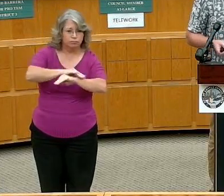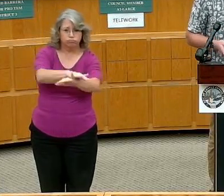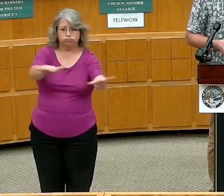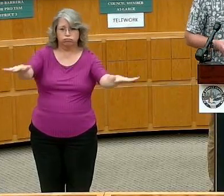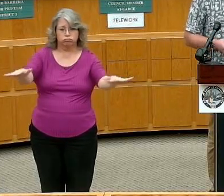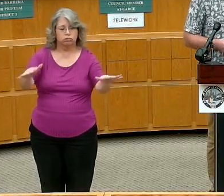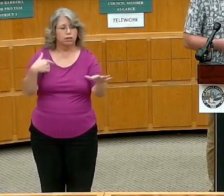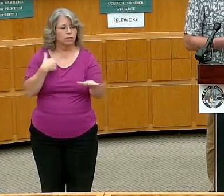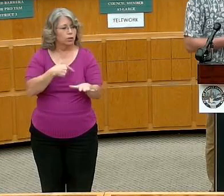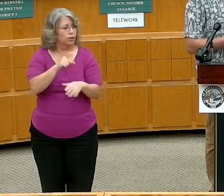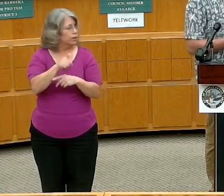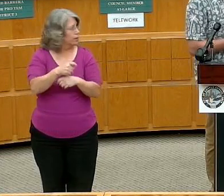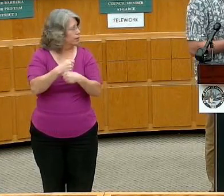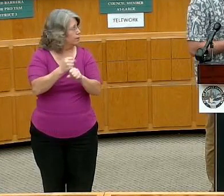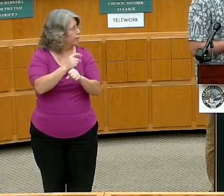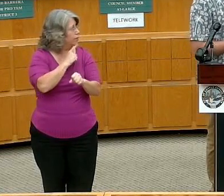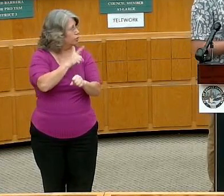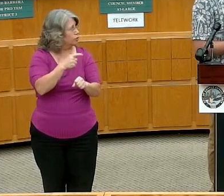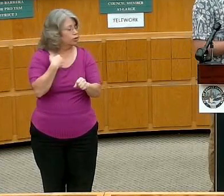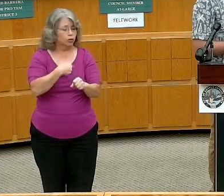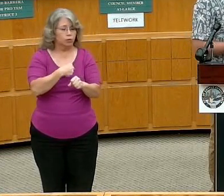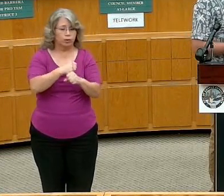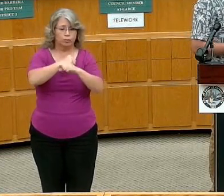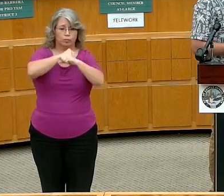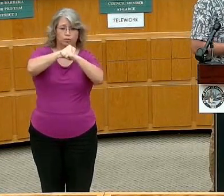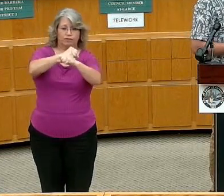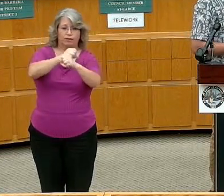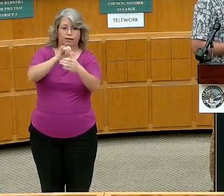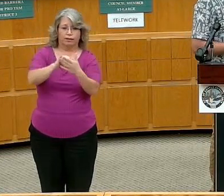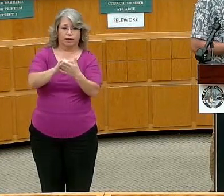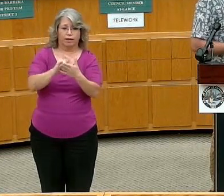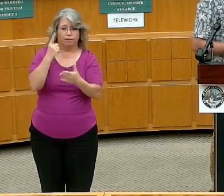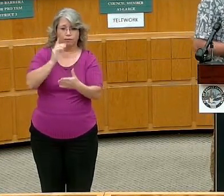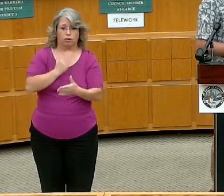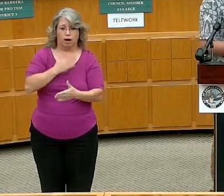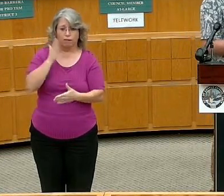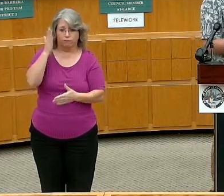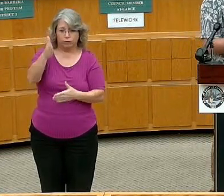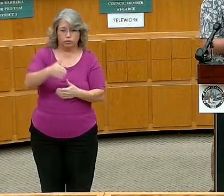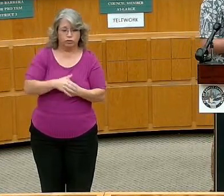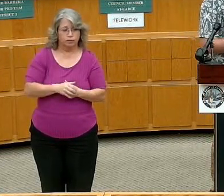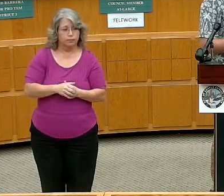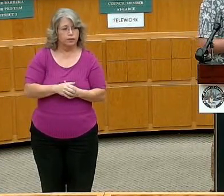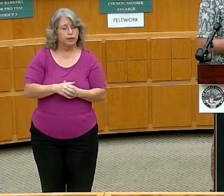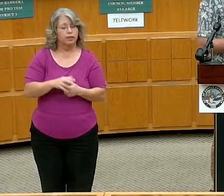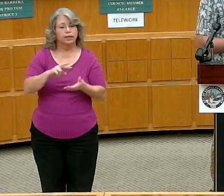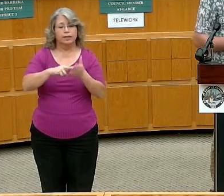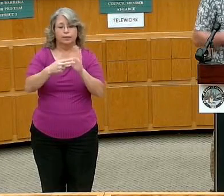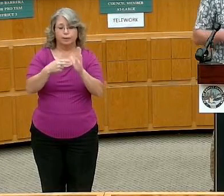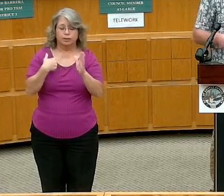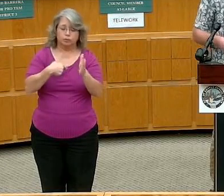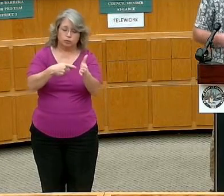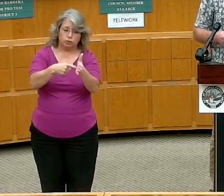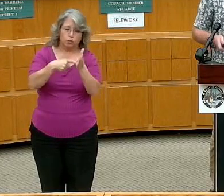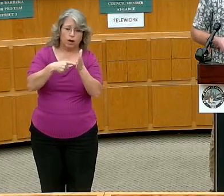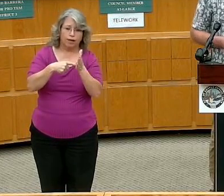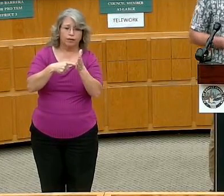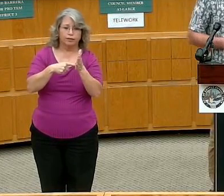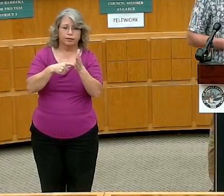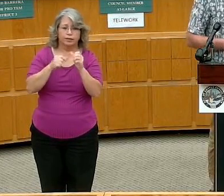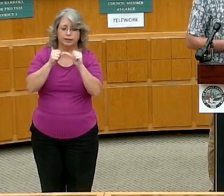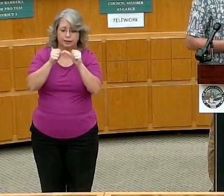a possible scenario for our future. This requires current social distancing orders are maintained until those